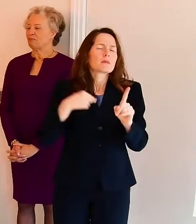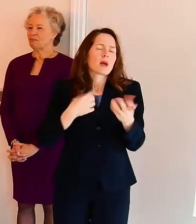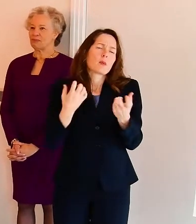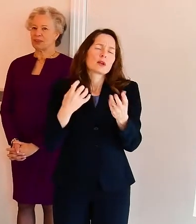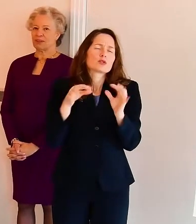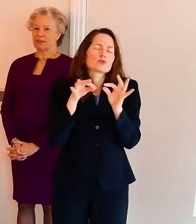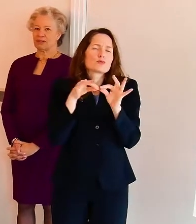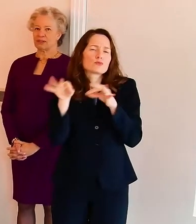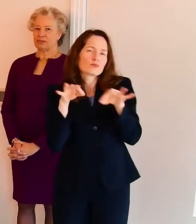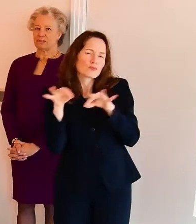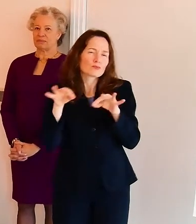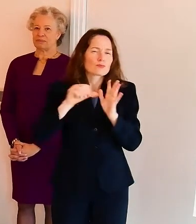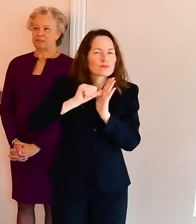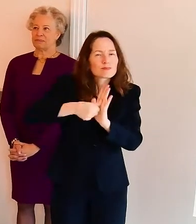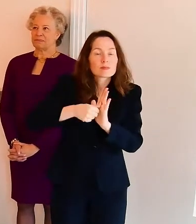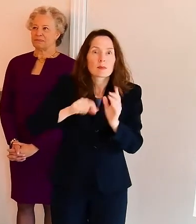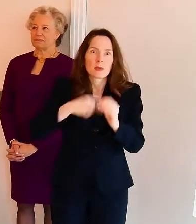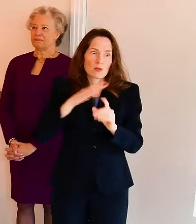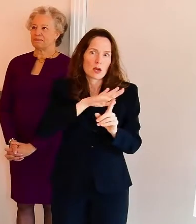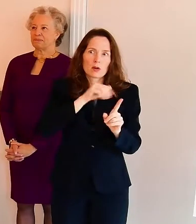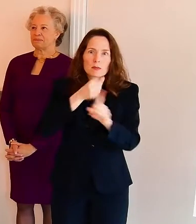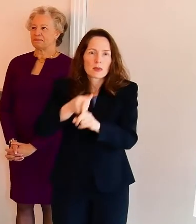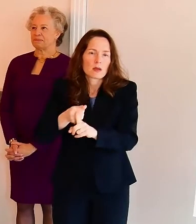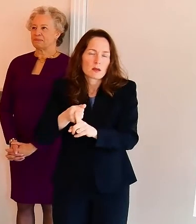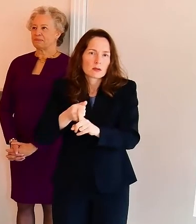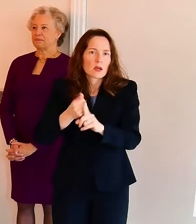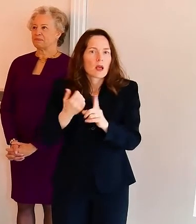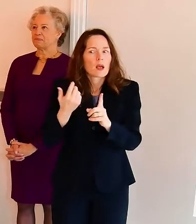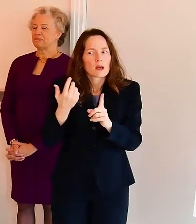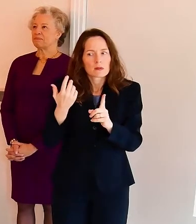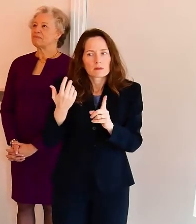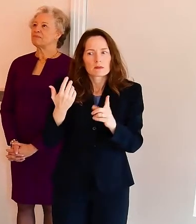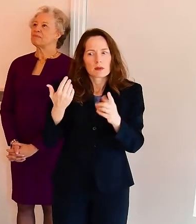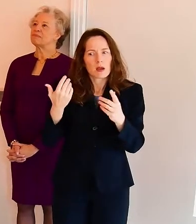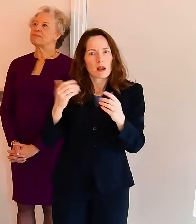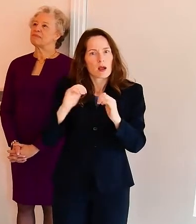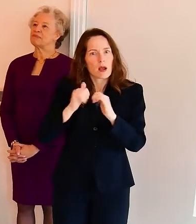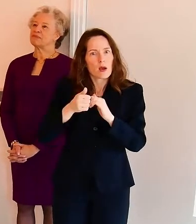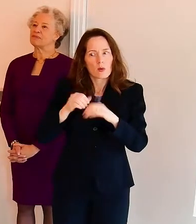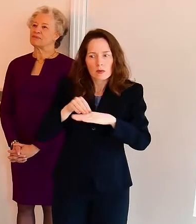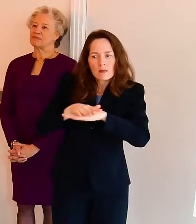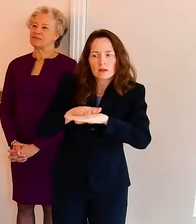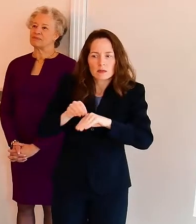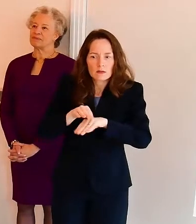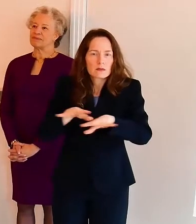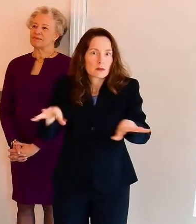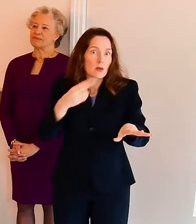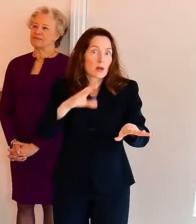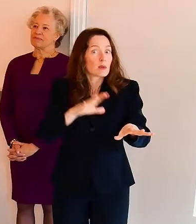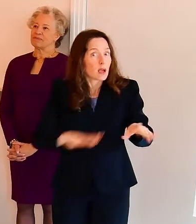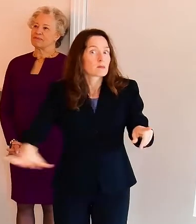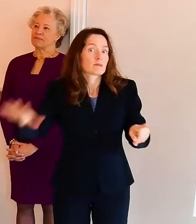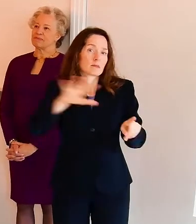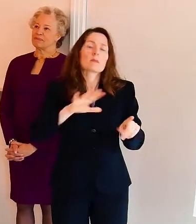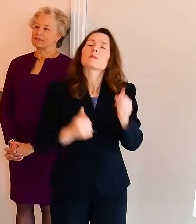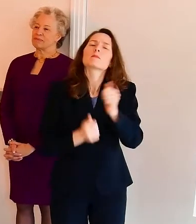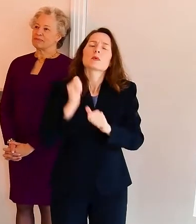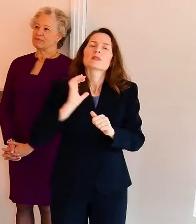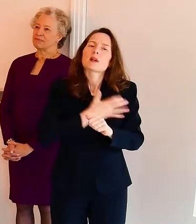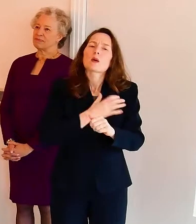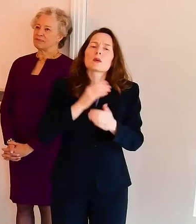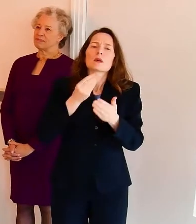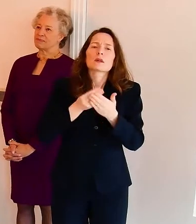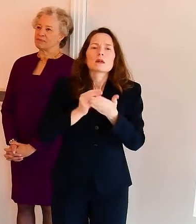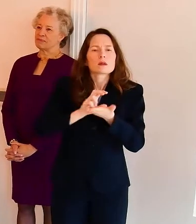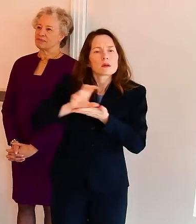a stronger business community in Howard County and beyond. Most of our funding is focused on programs that